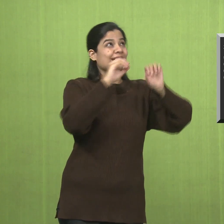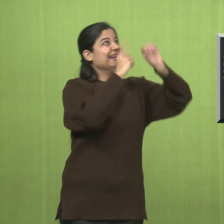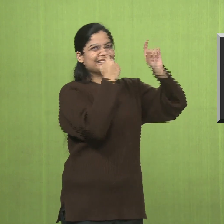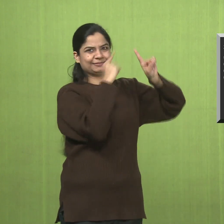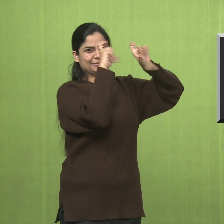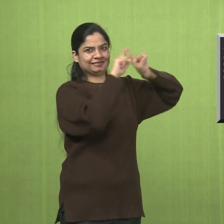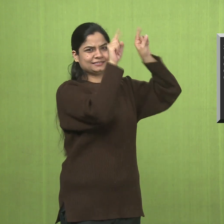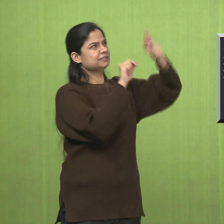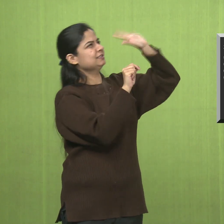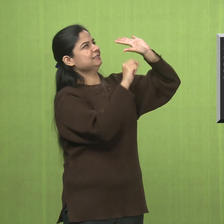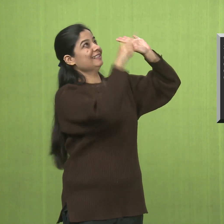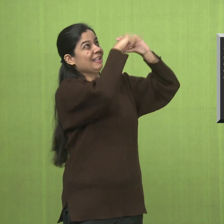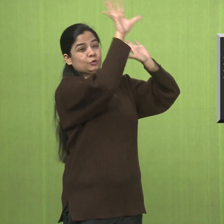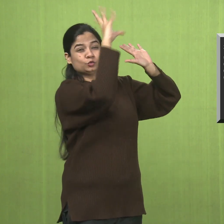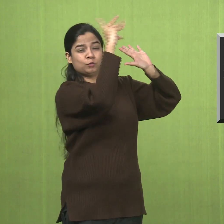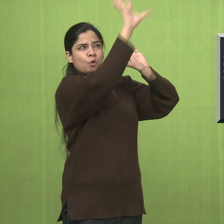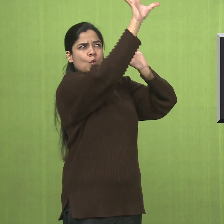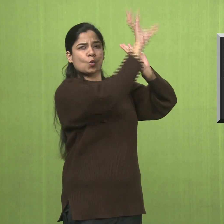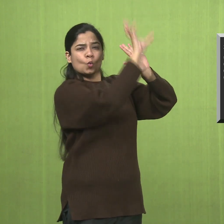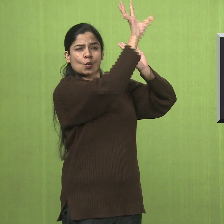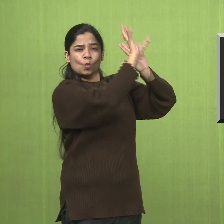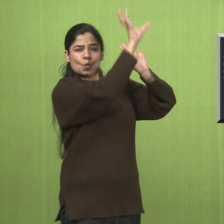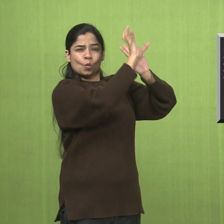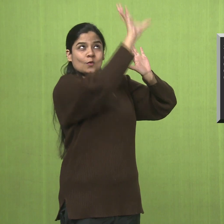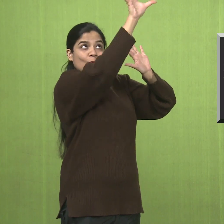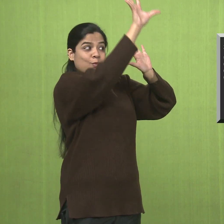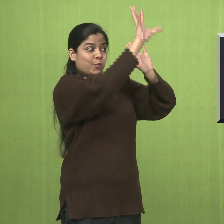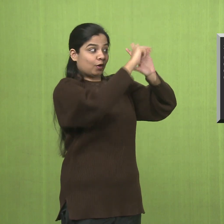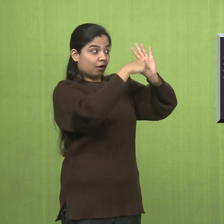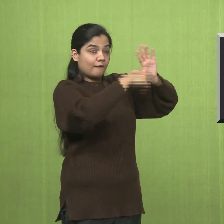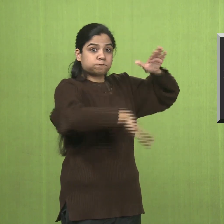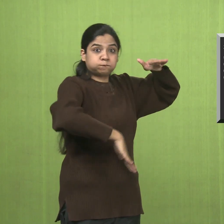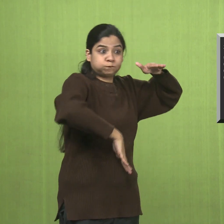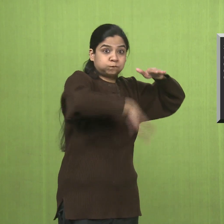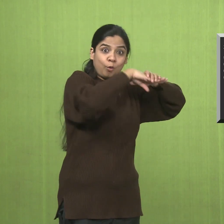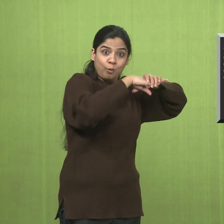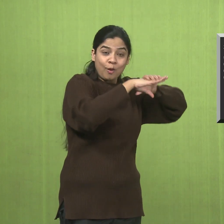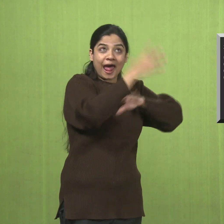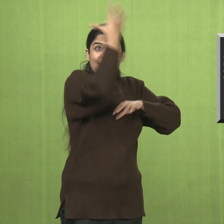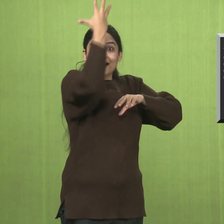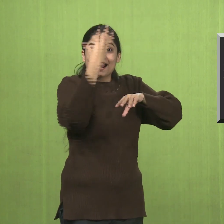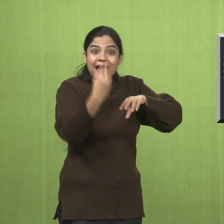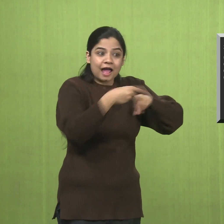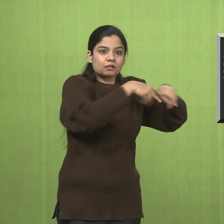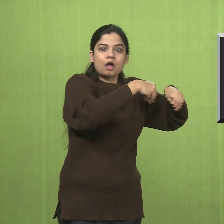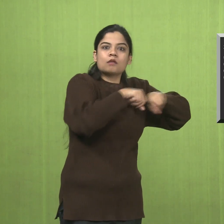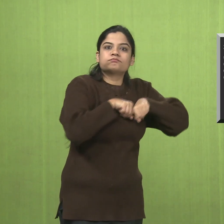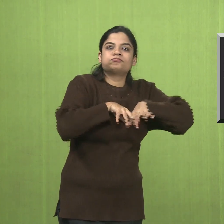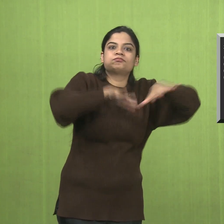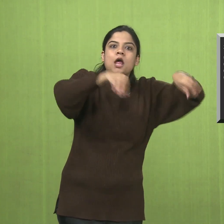So solar lightings, as you can see in the picture, these lights can absorb the electrical energy. Once they are fully charged in